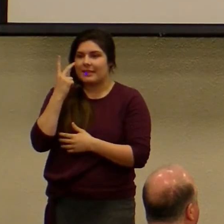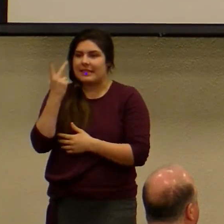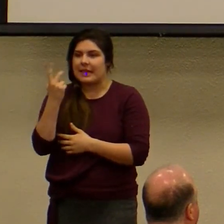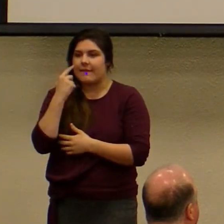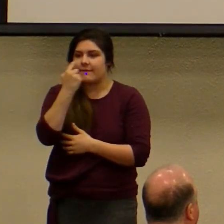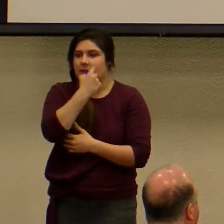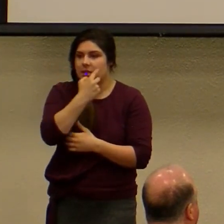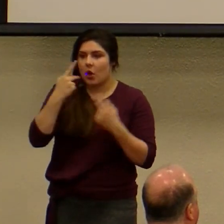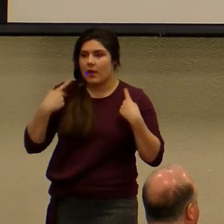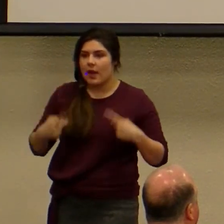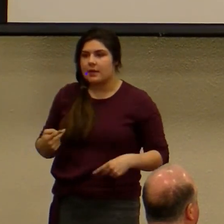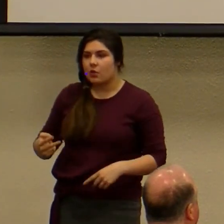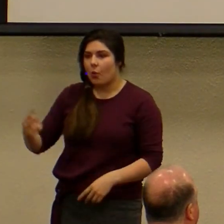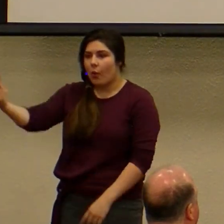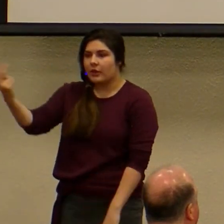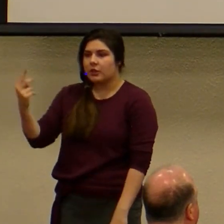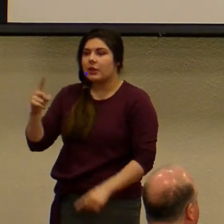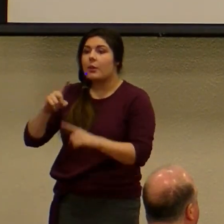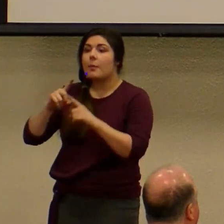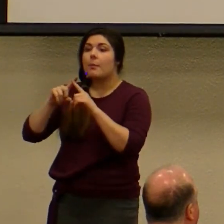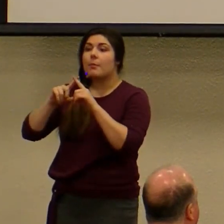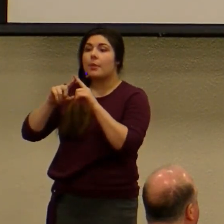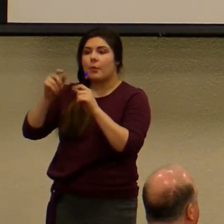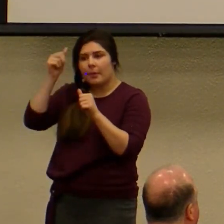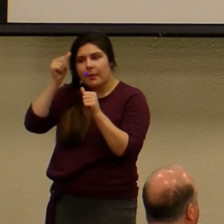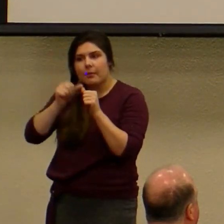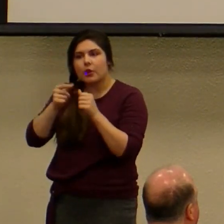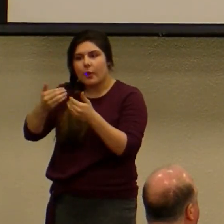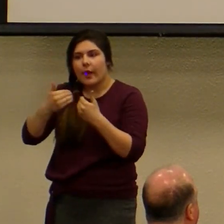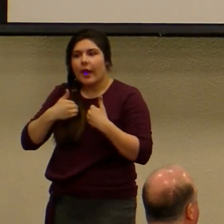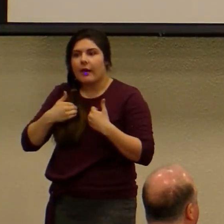eye watching you.